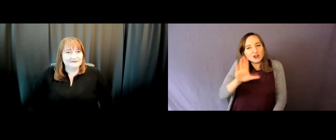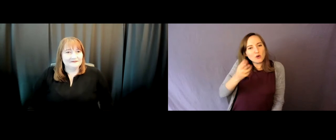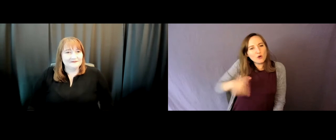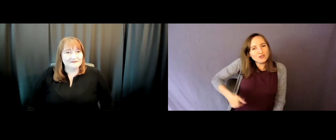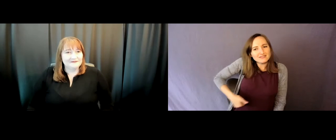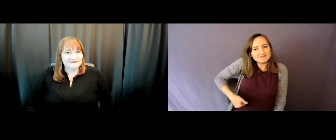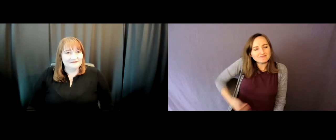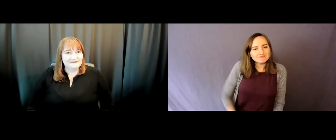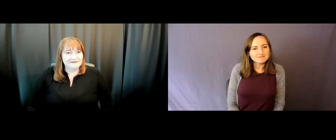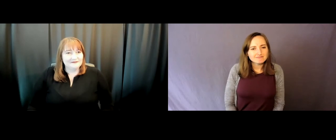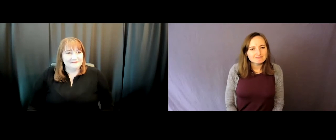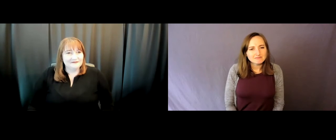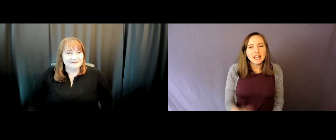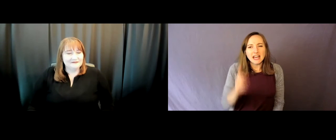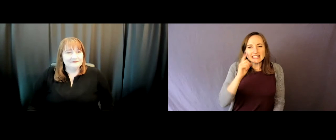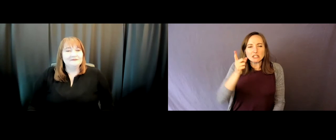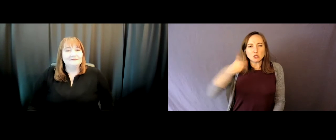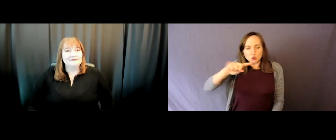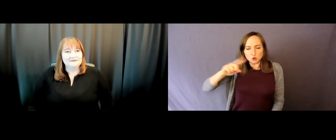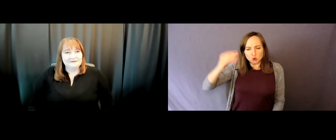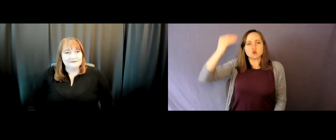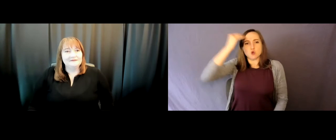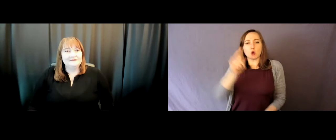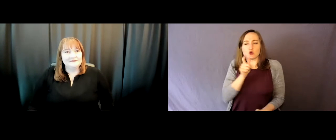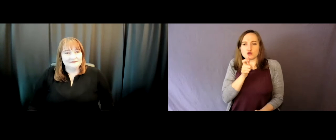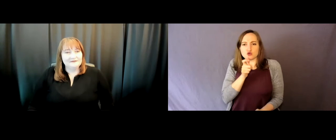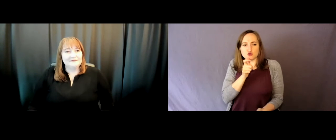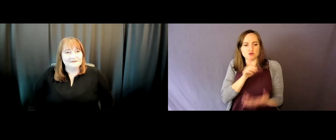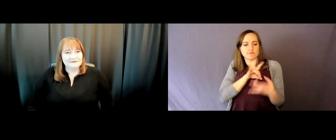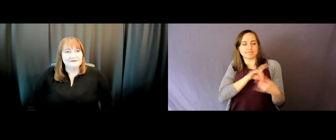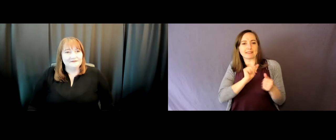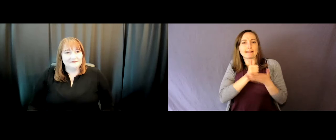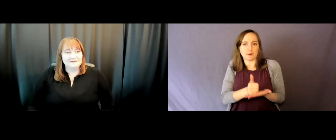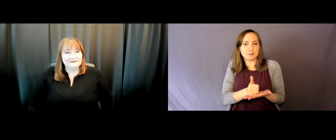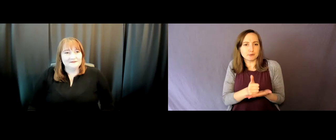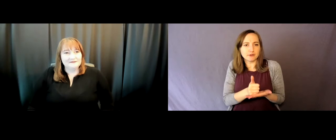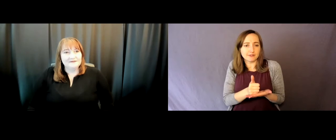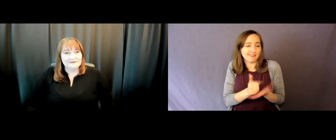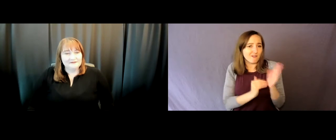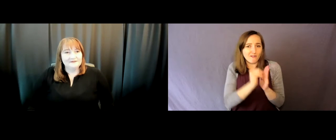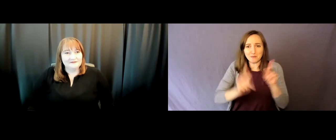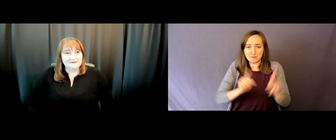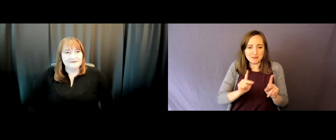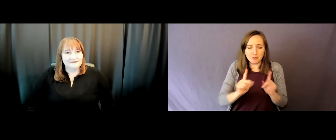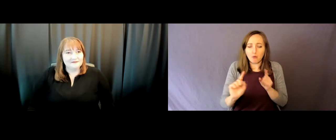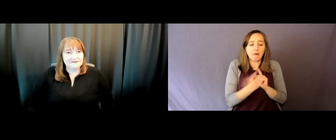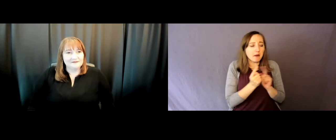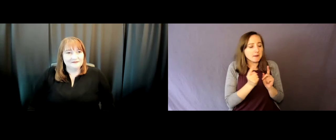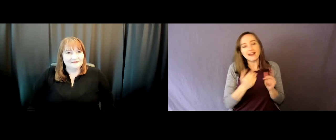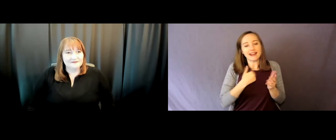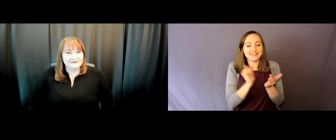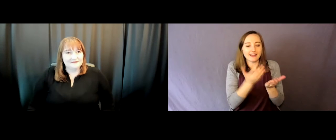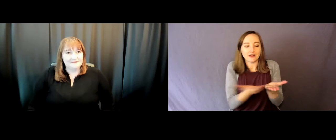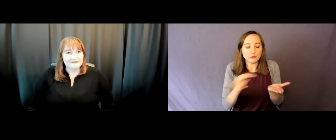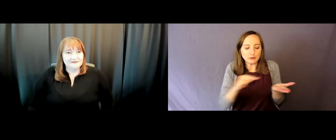just know who can help you. Yeah. And that's what a lot of people tell me, even when they're getting readings, they're like, there's